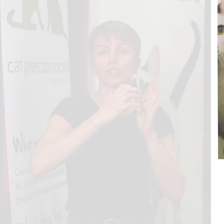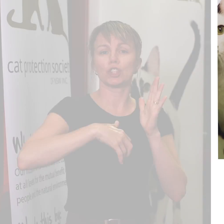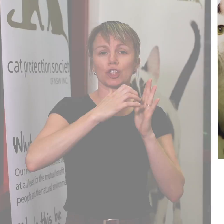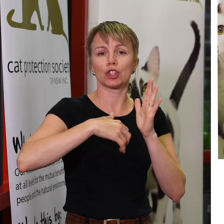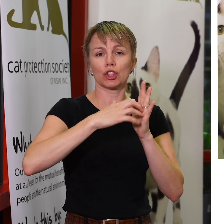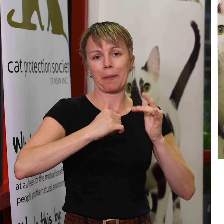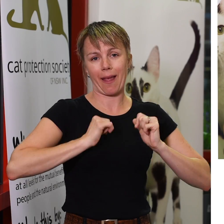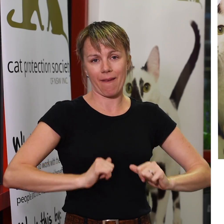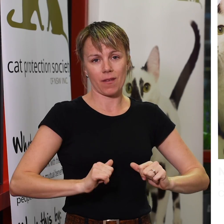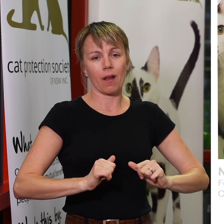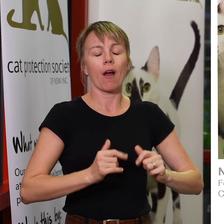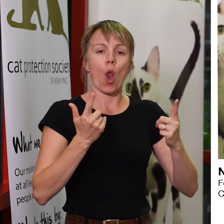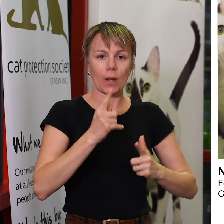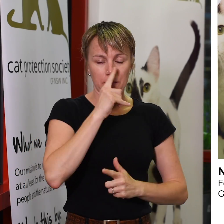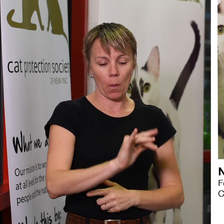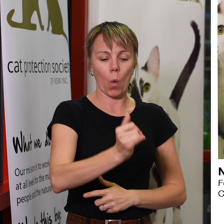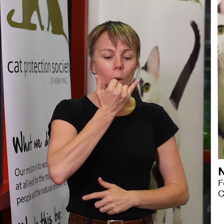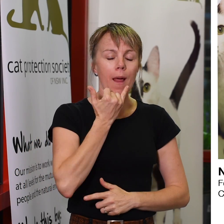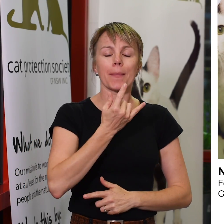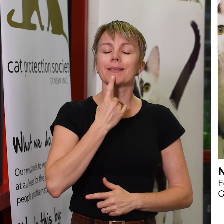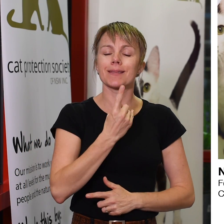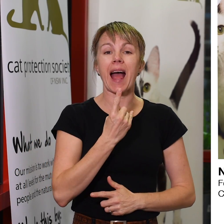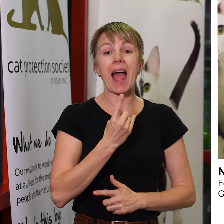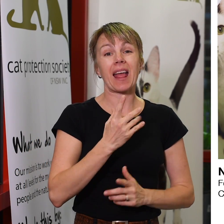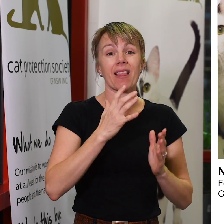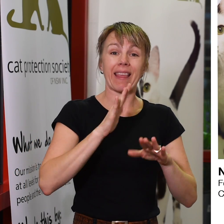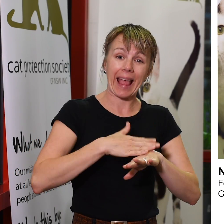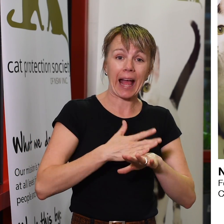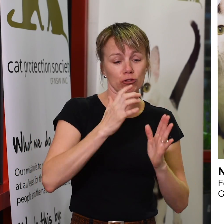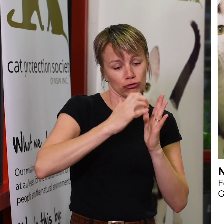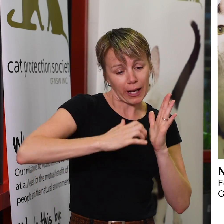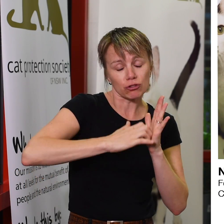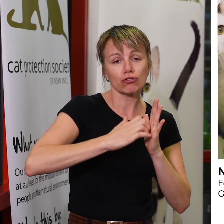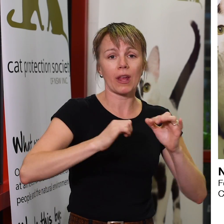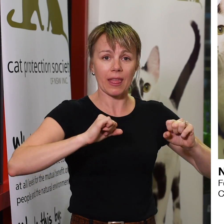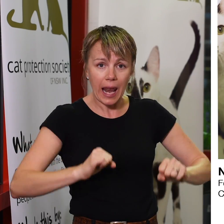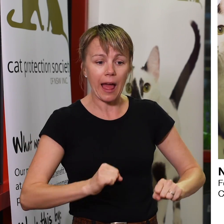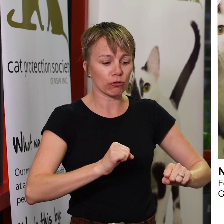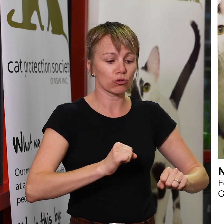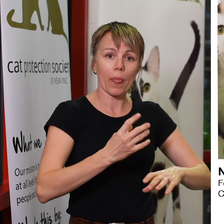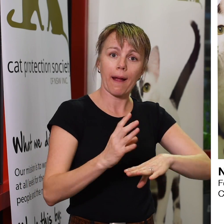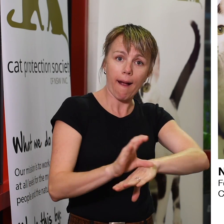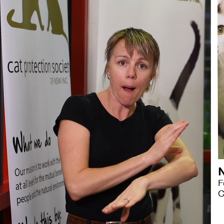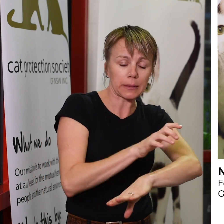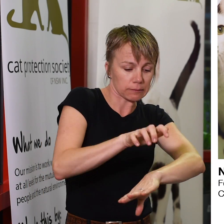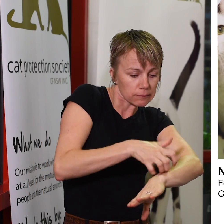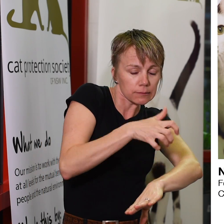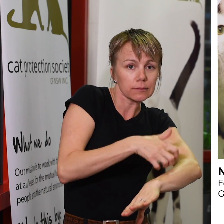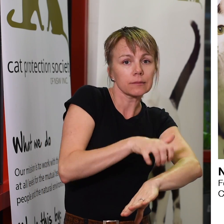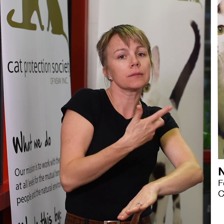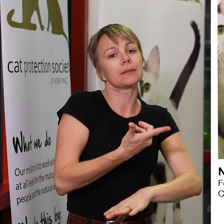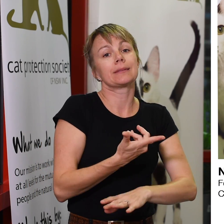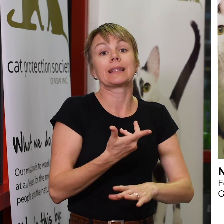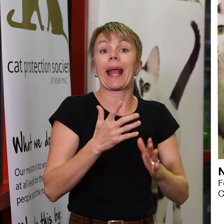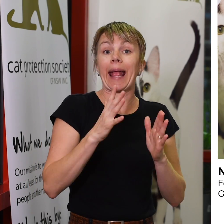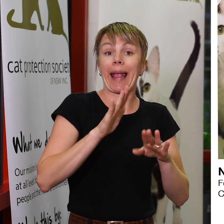So we get a lot of calls for people saying the cat's scratching the lounge or they're scratching the carpet. Why are they doing it? All right, cats need to